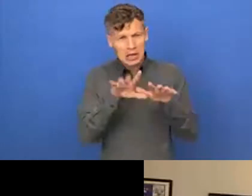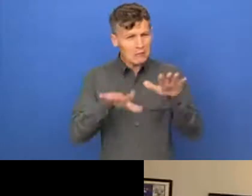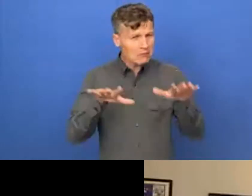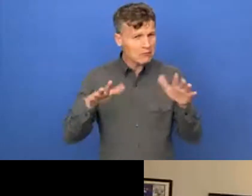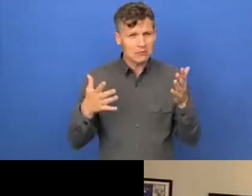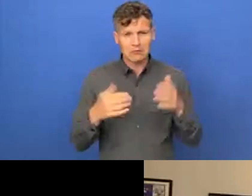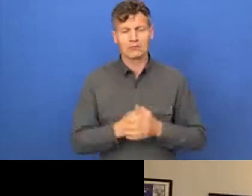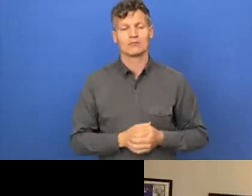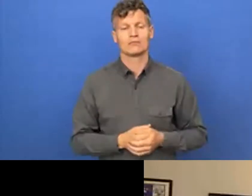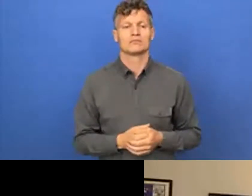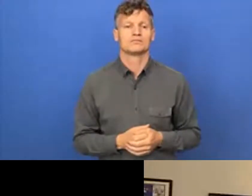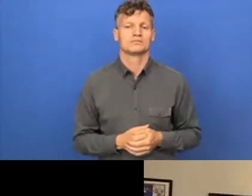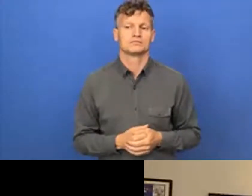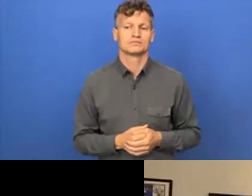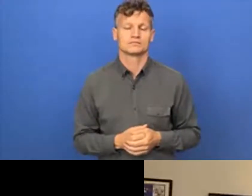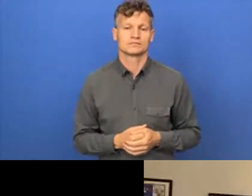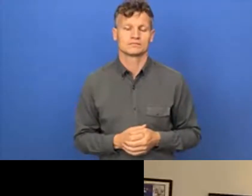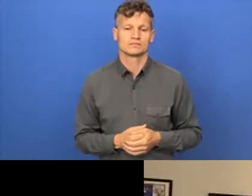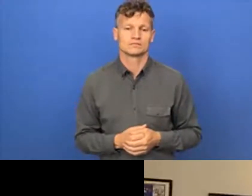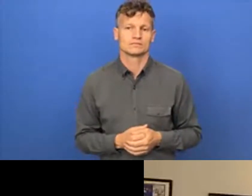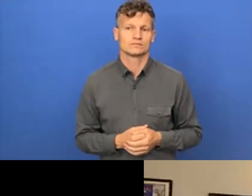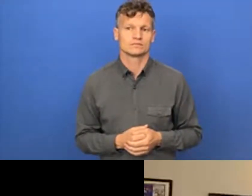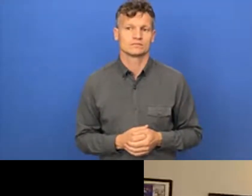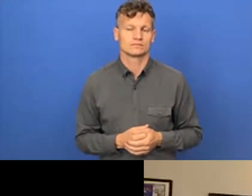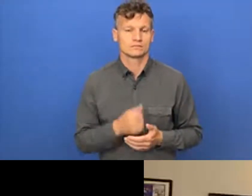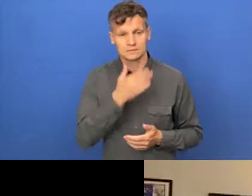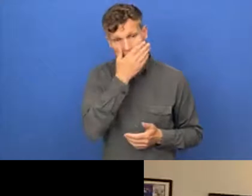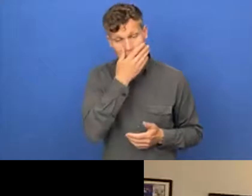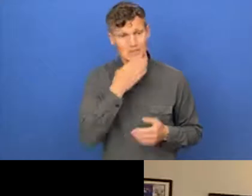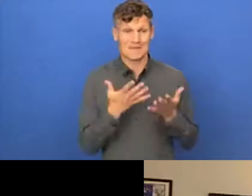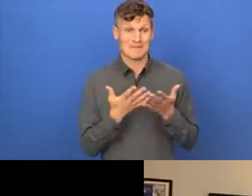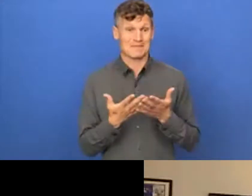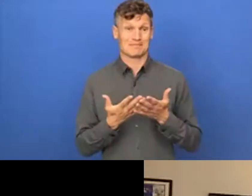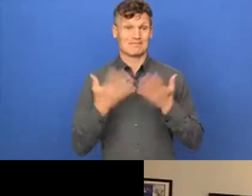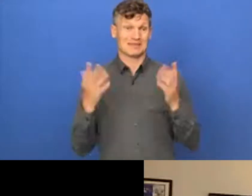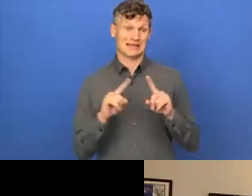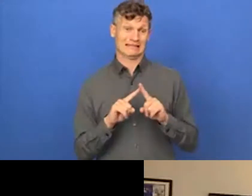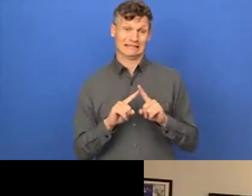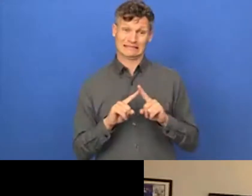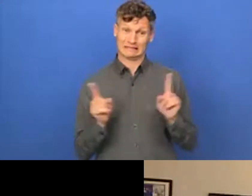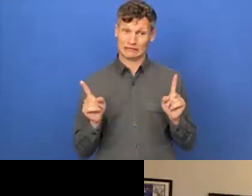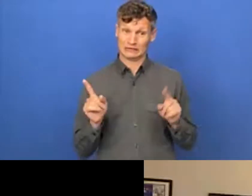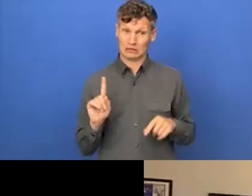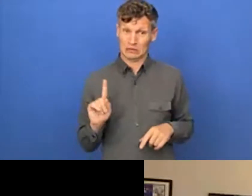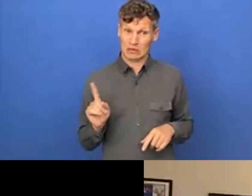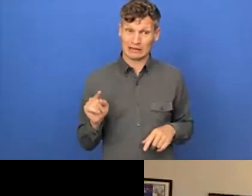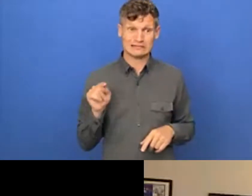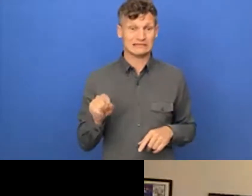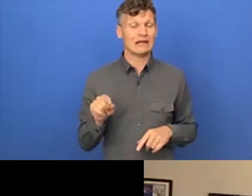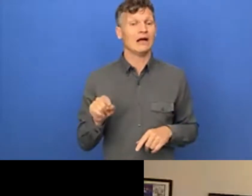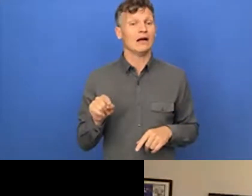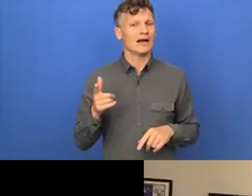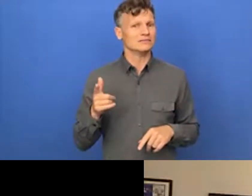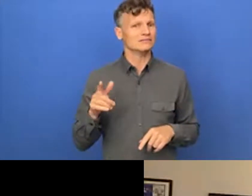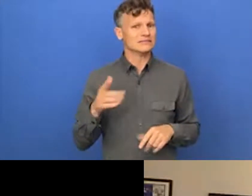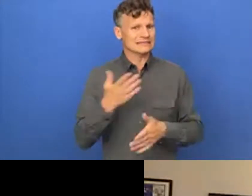So the most significant difference is with respect to learners with disabilities who are